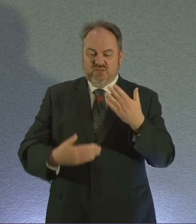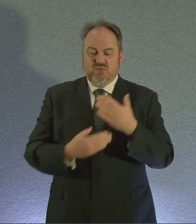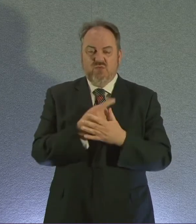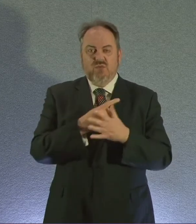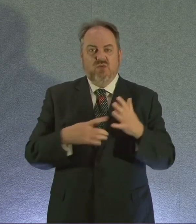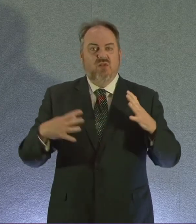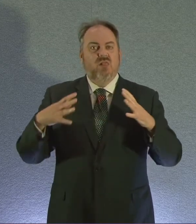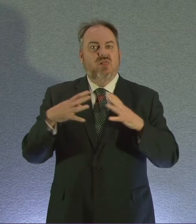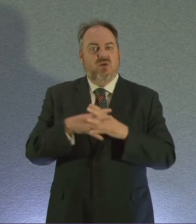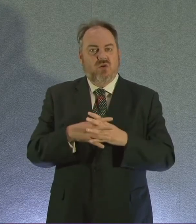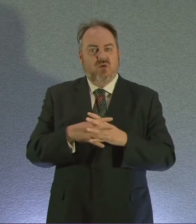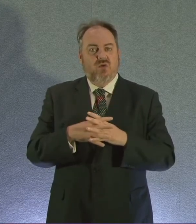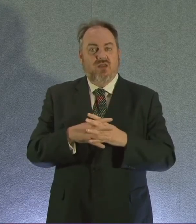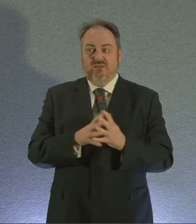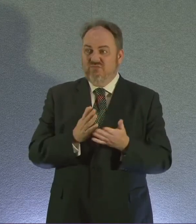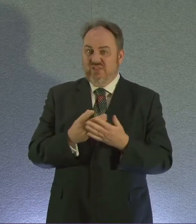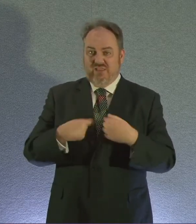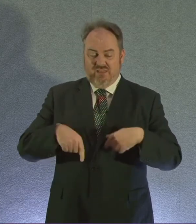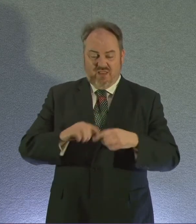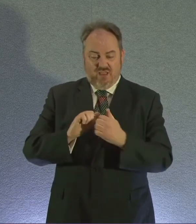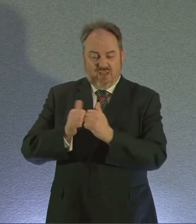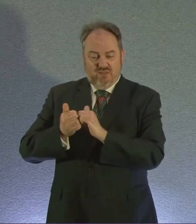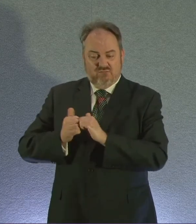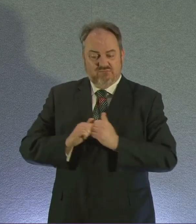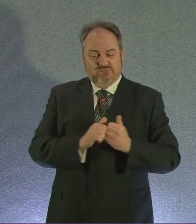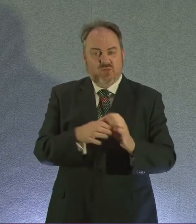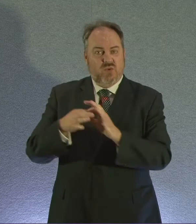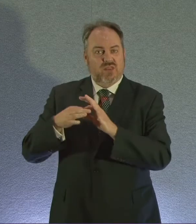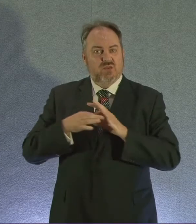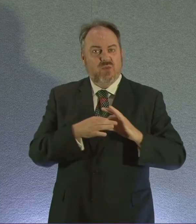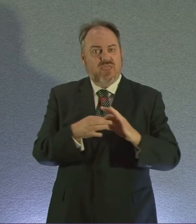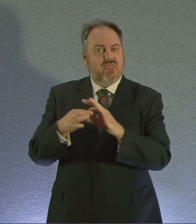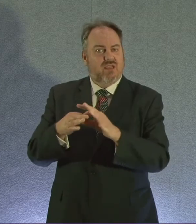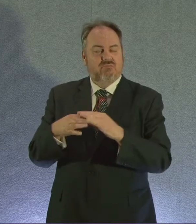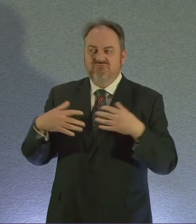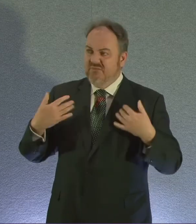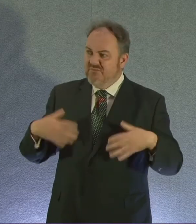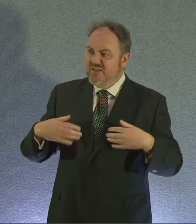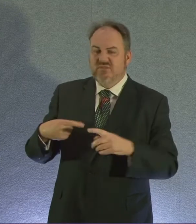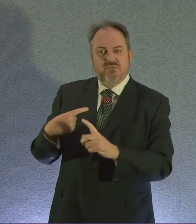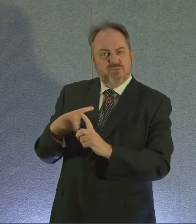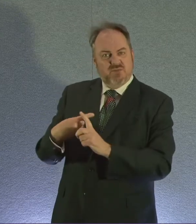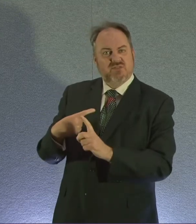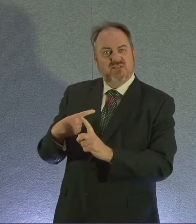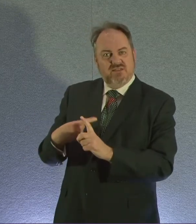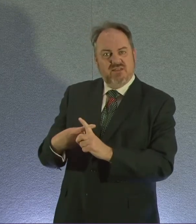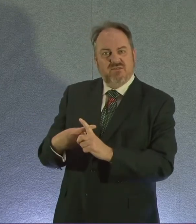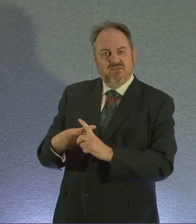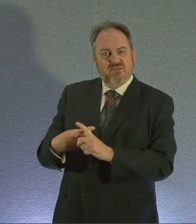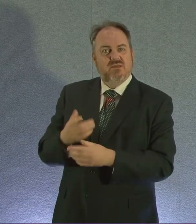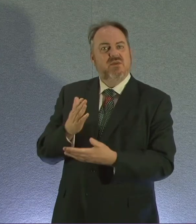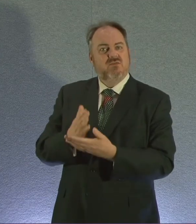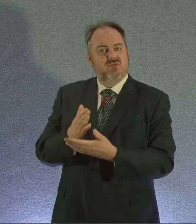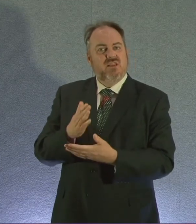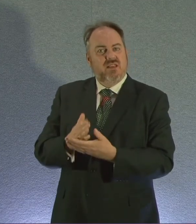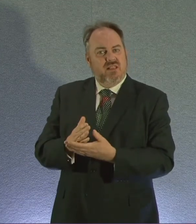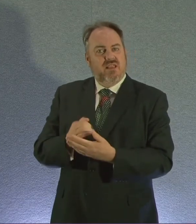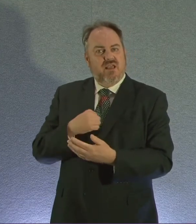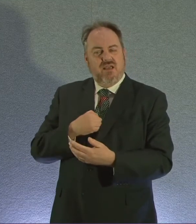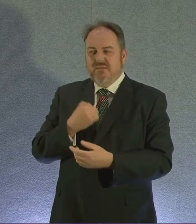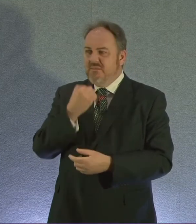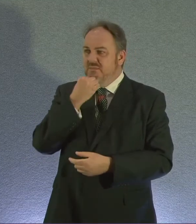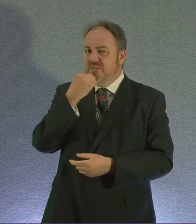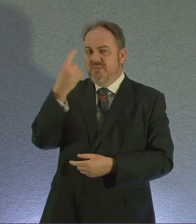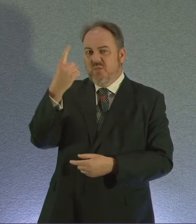think the collaborative working that we've seen is very positive. And I hope, like others, that that will continue with the singular aim of saving